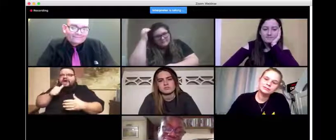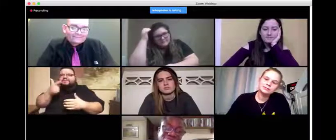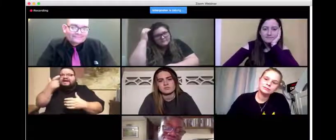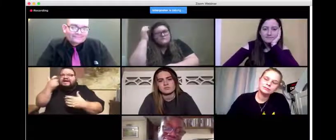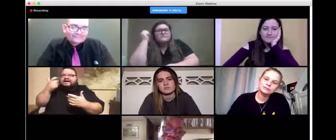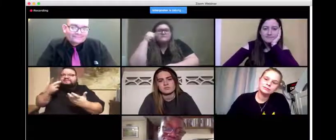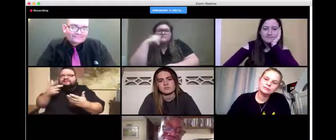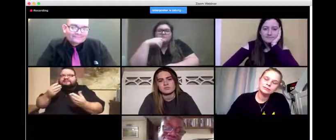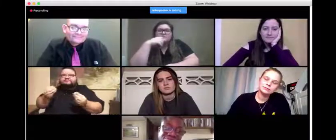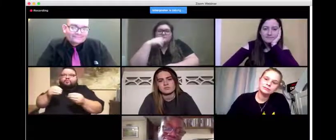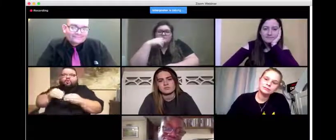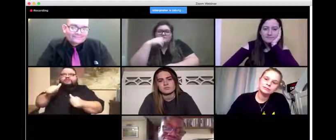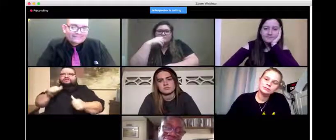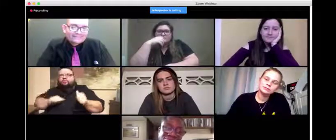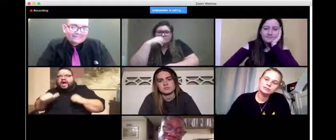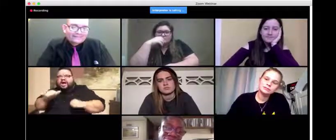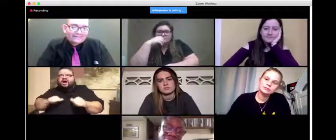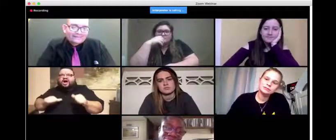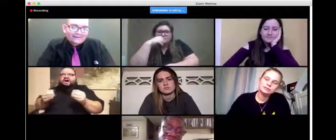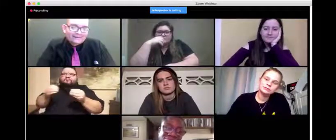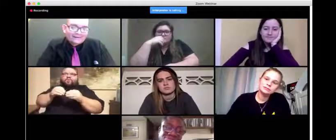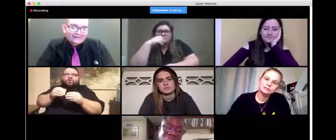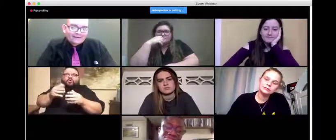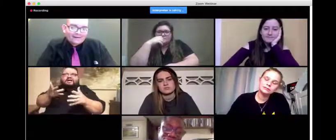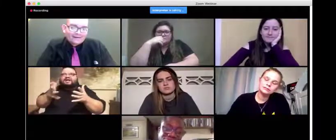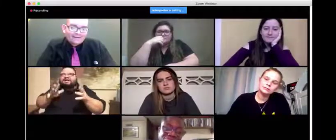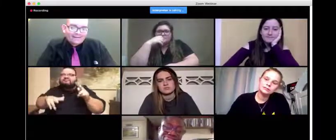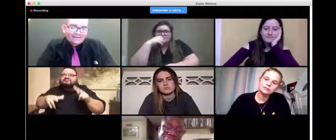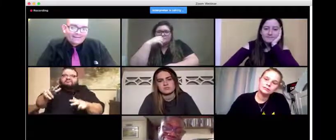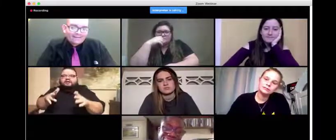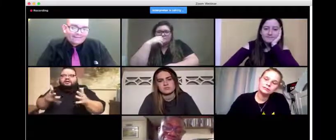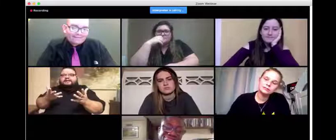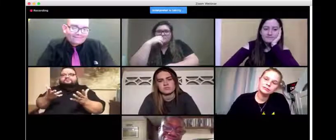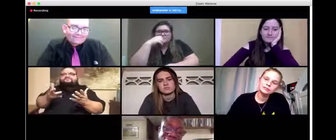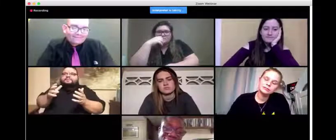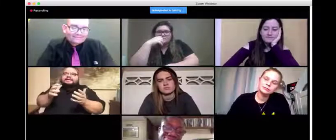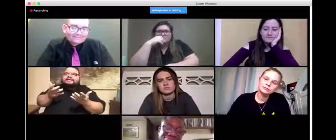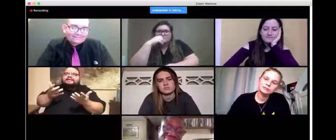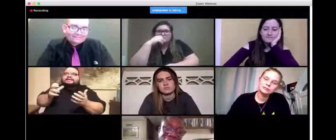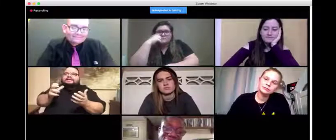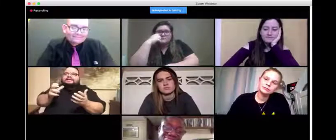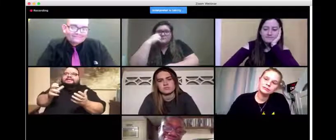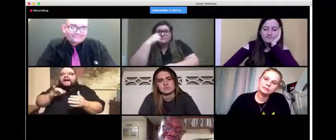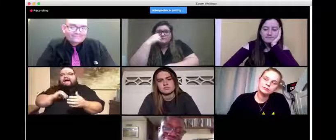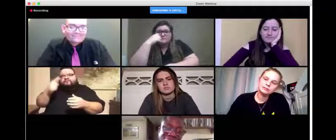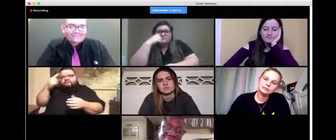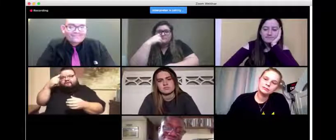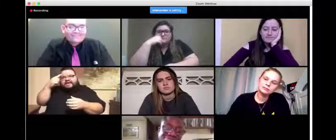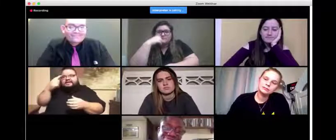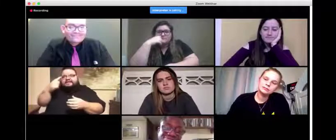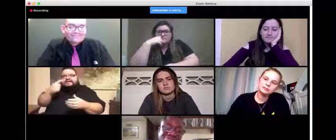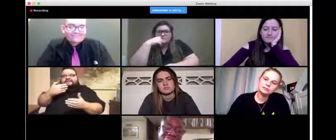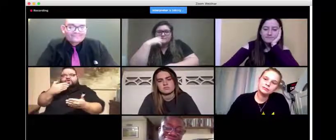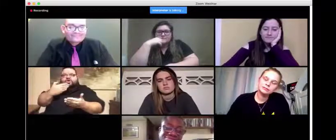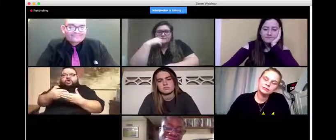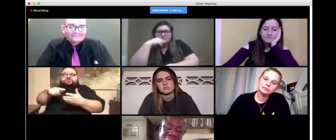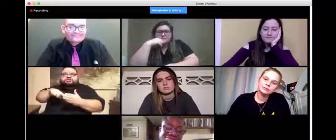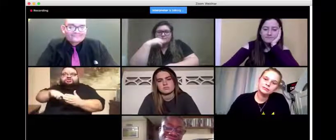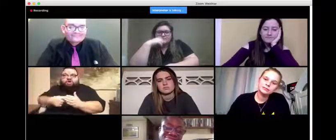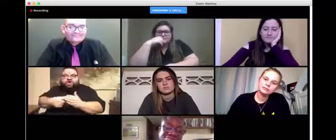little awkwardness, and I think it's a good start for a deaf